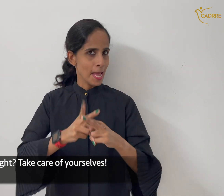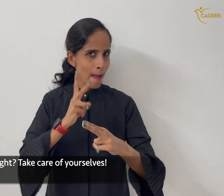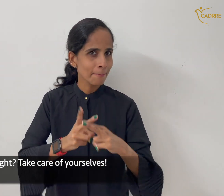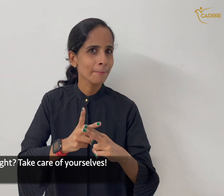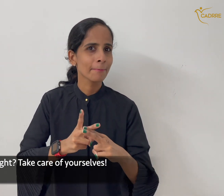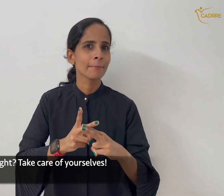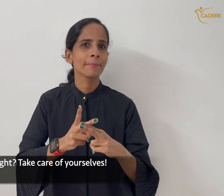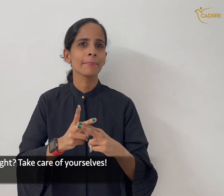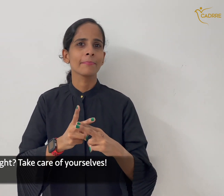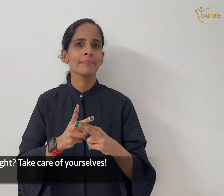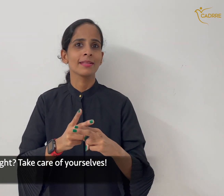Alright?